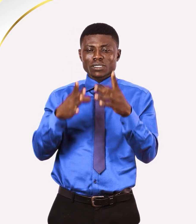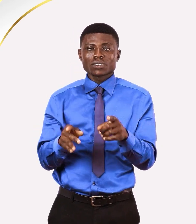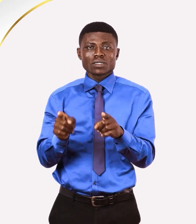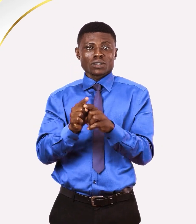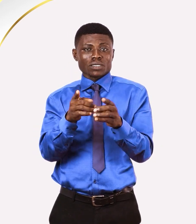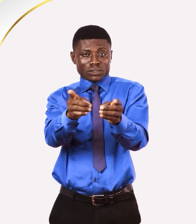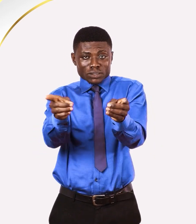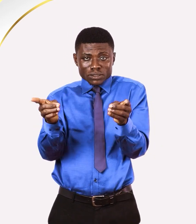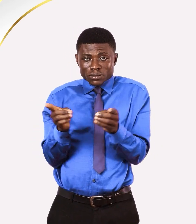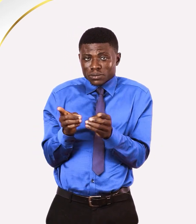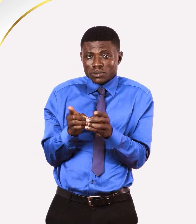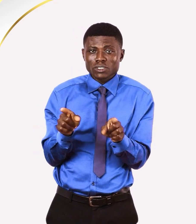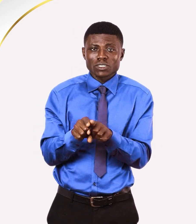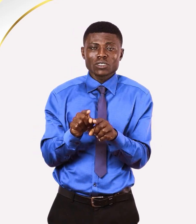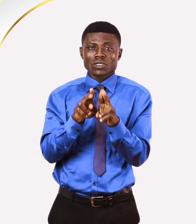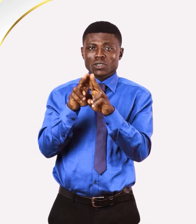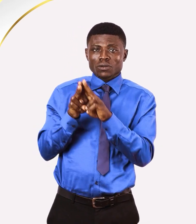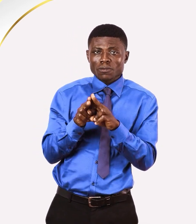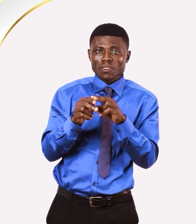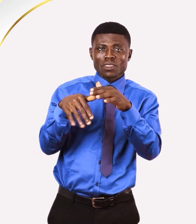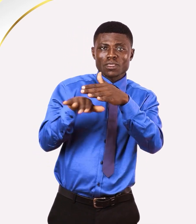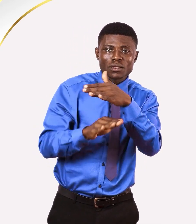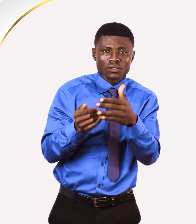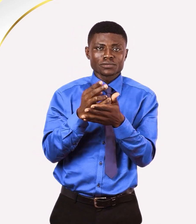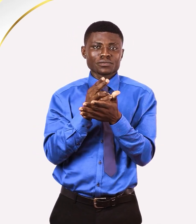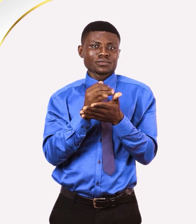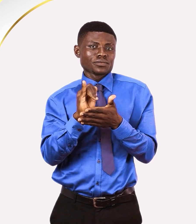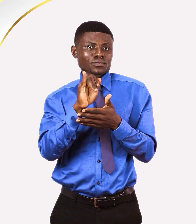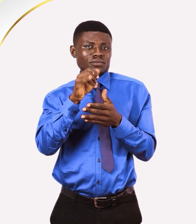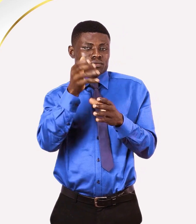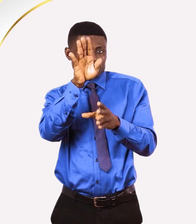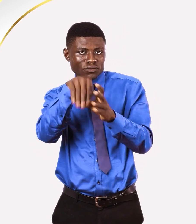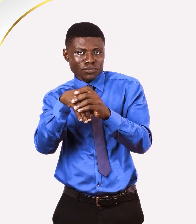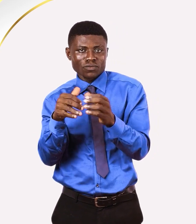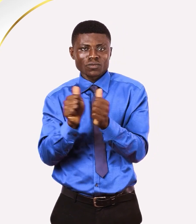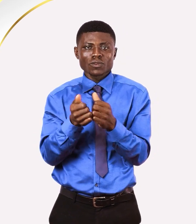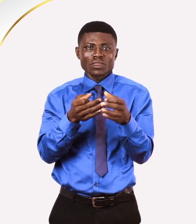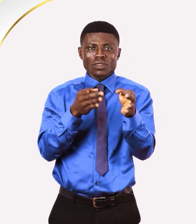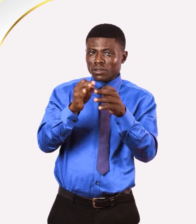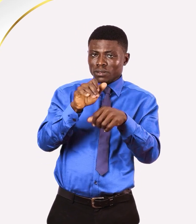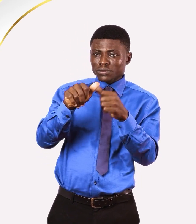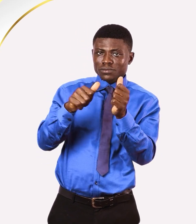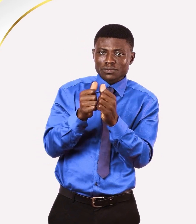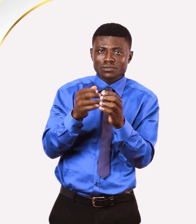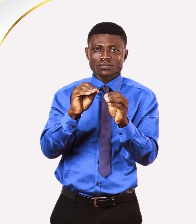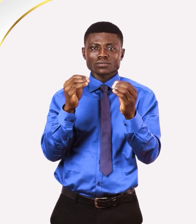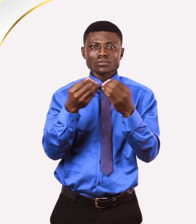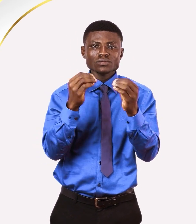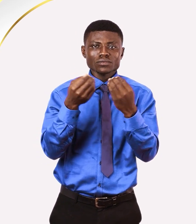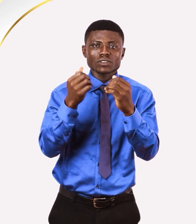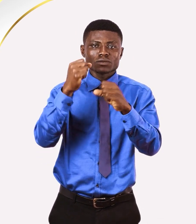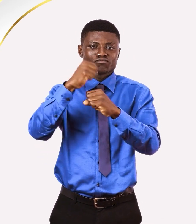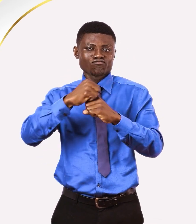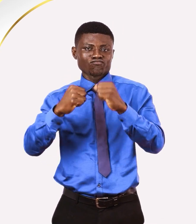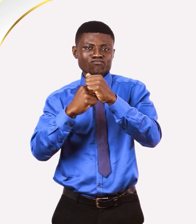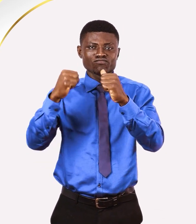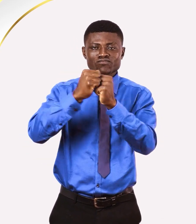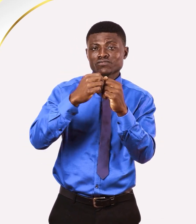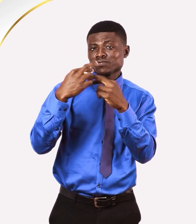directorates, departments, and units under the institution, including the description of organizational